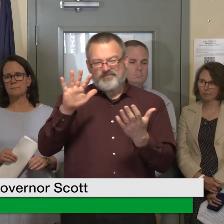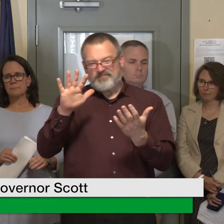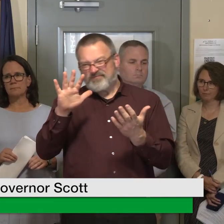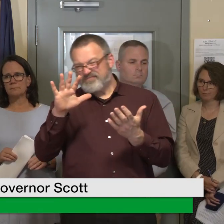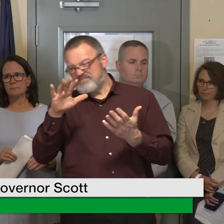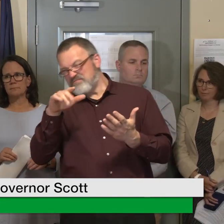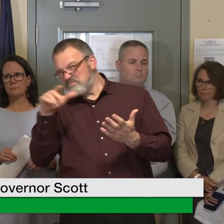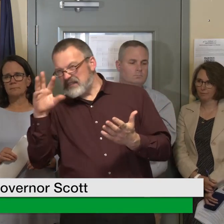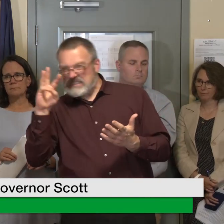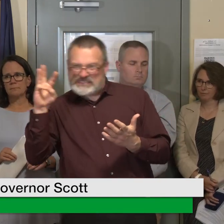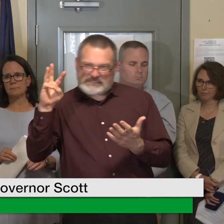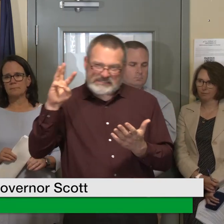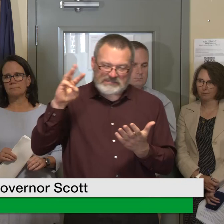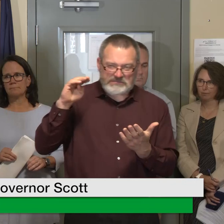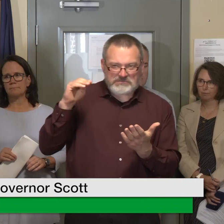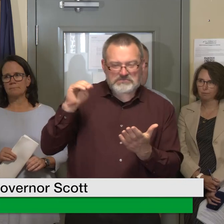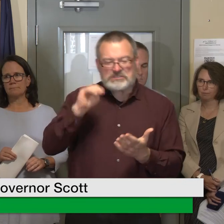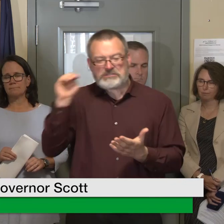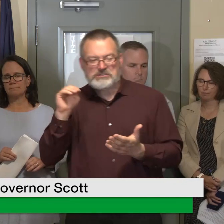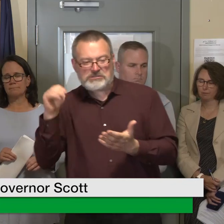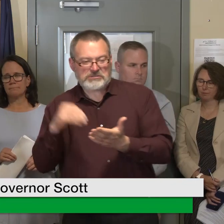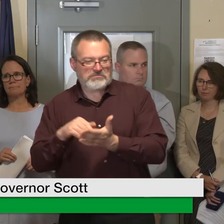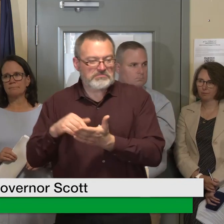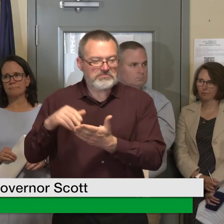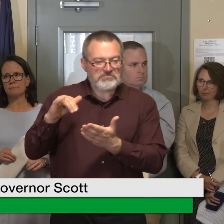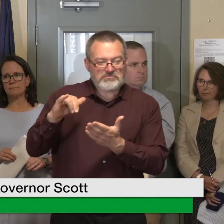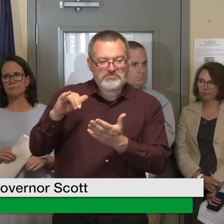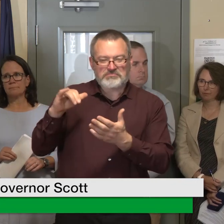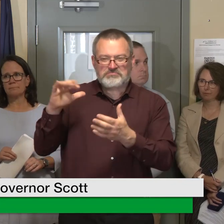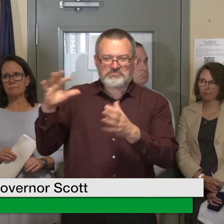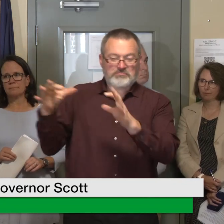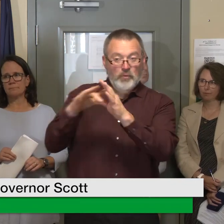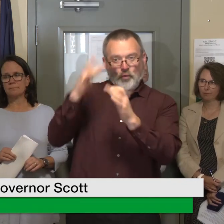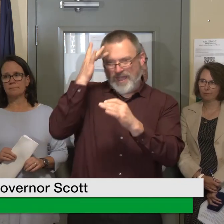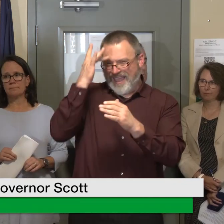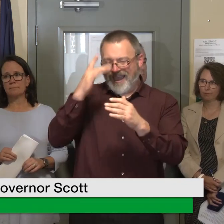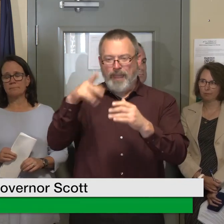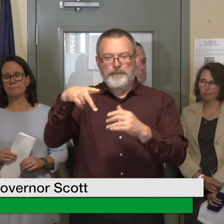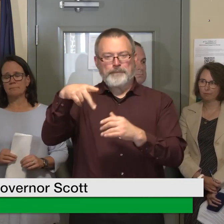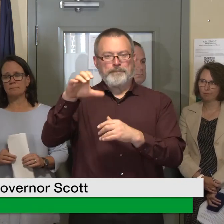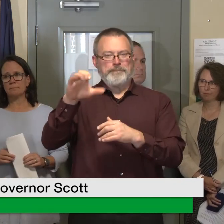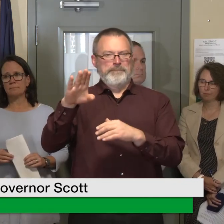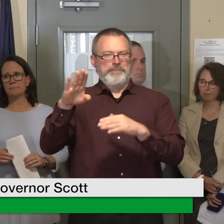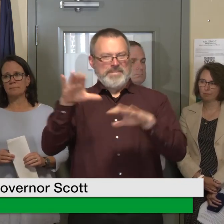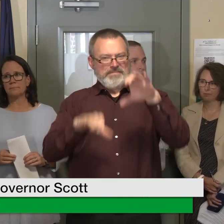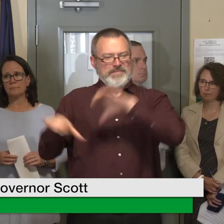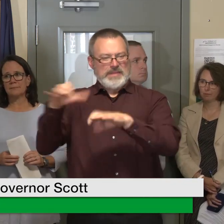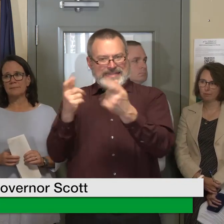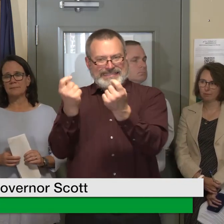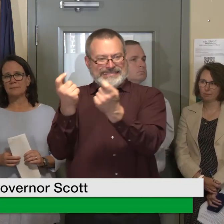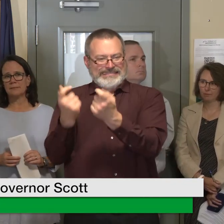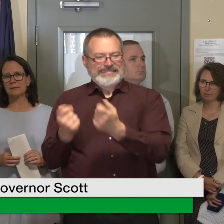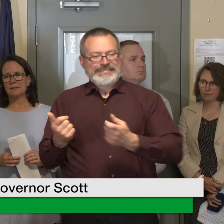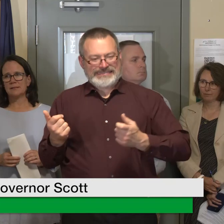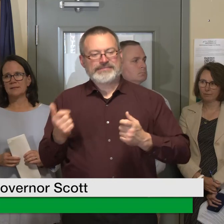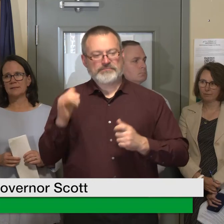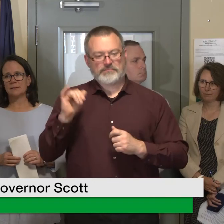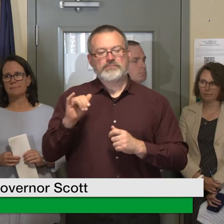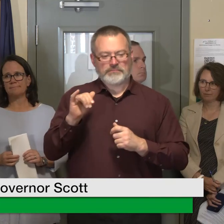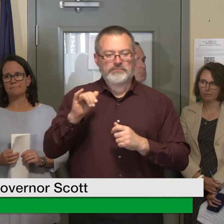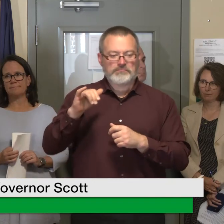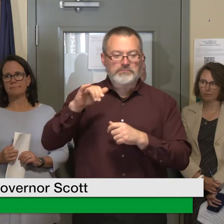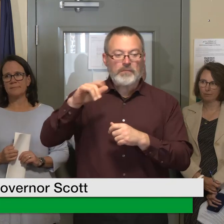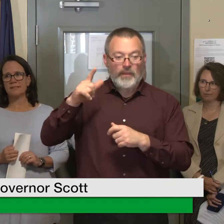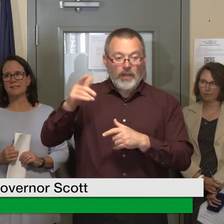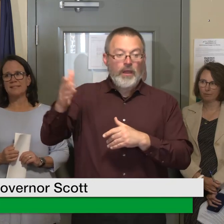of the PCBs to move into their temporary location, and then I think that they received another $10 million